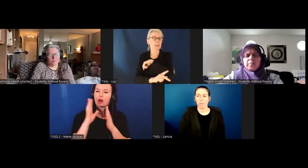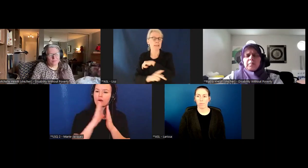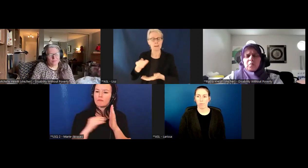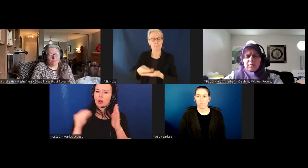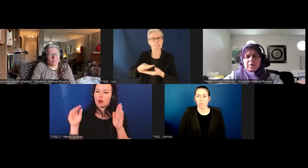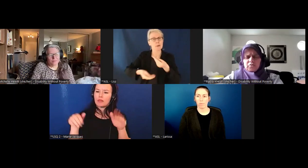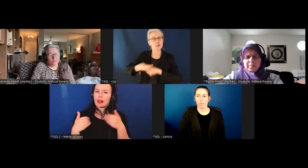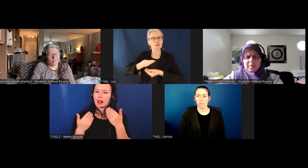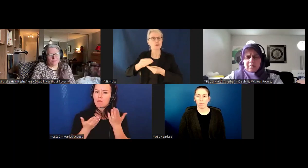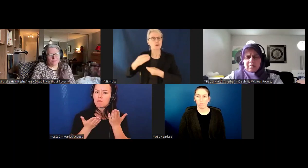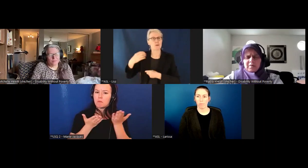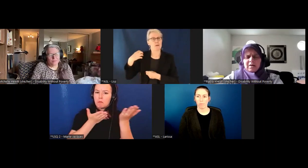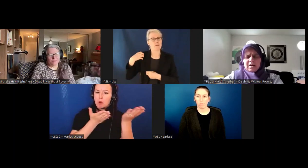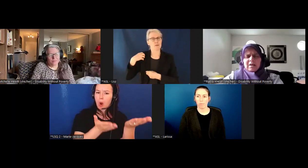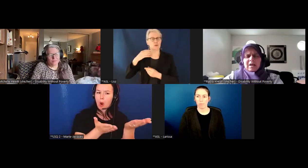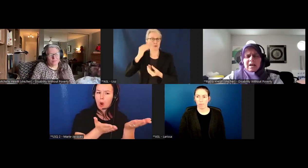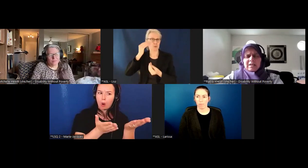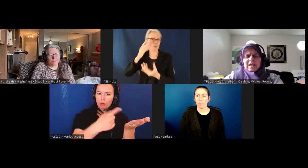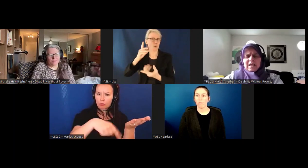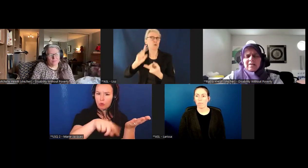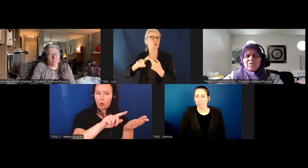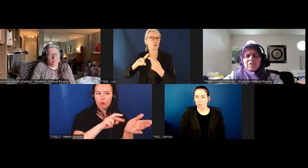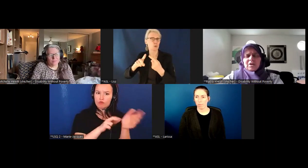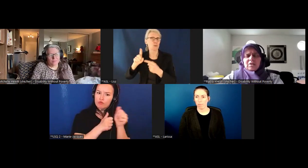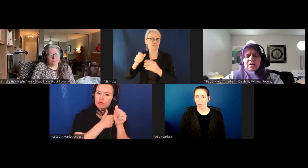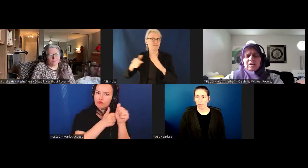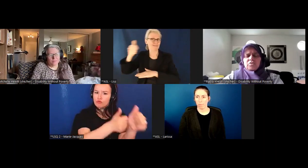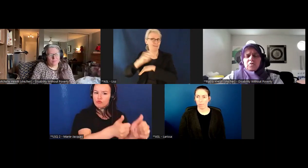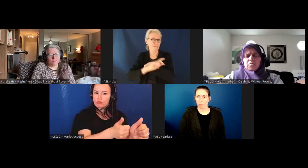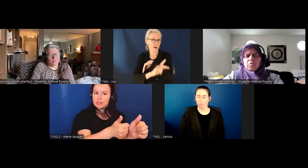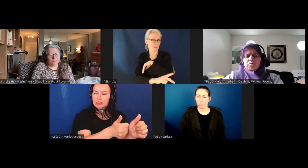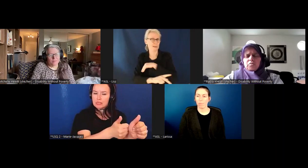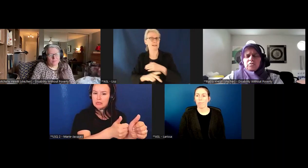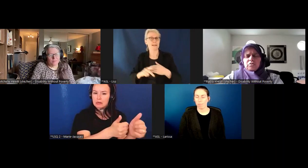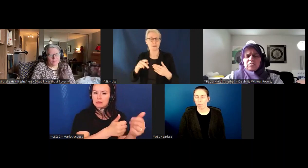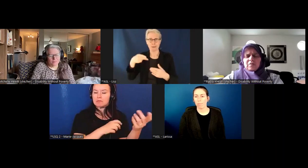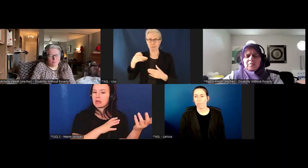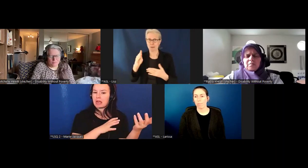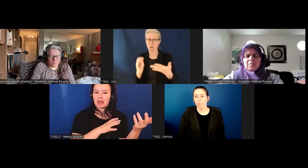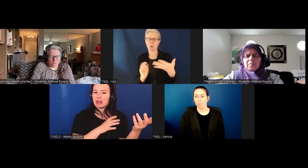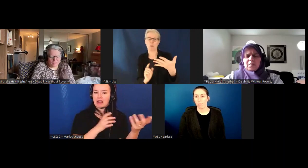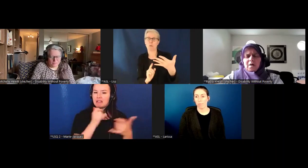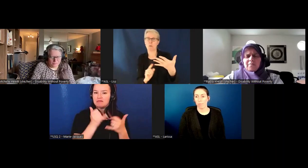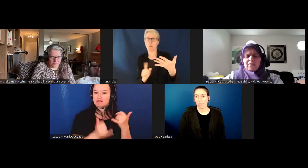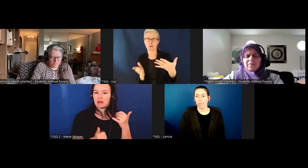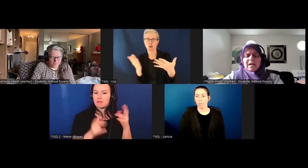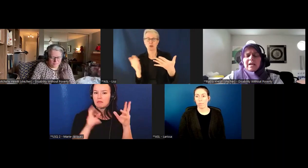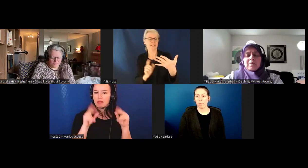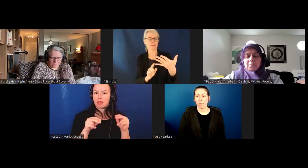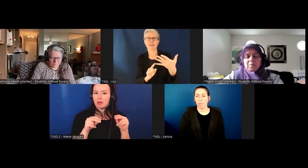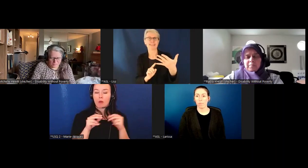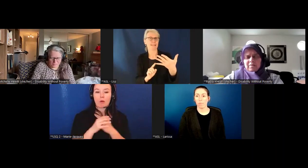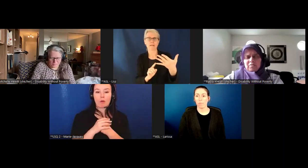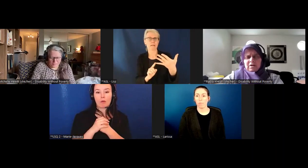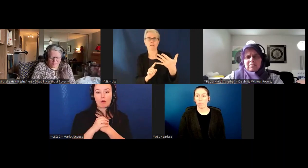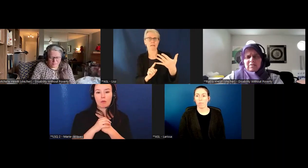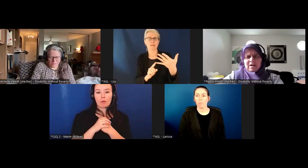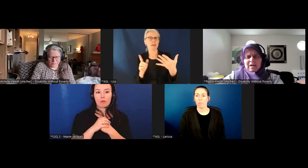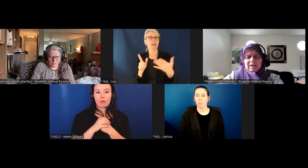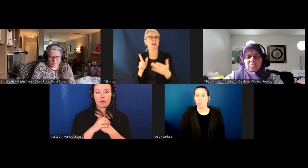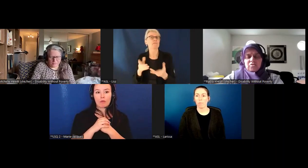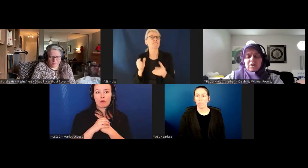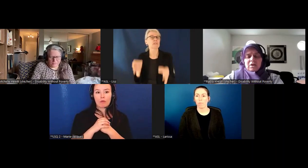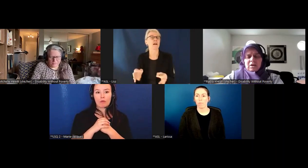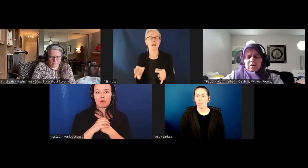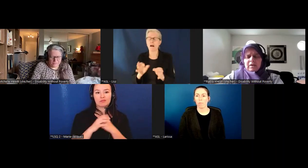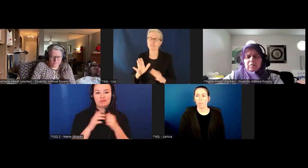Officer's report to Parliament. And yet they chose to just offer a minimal budget.